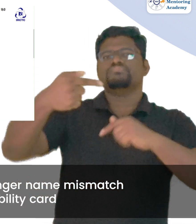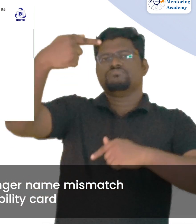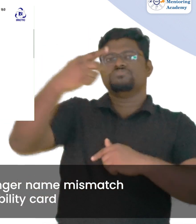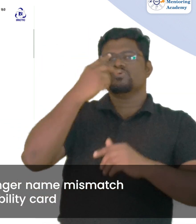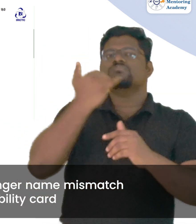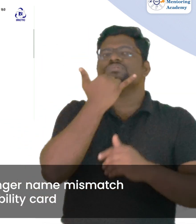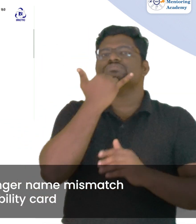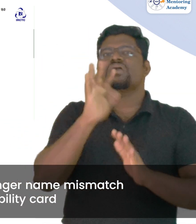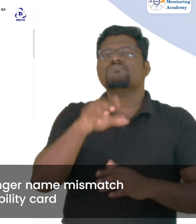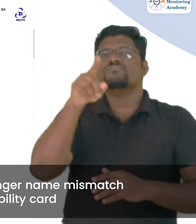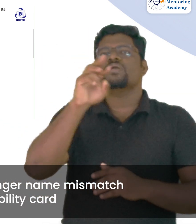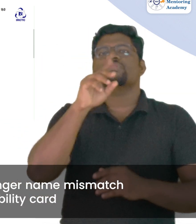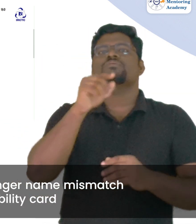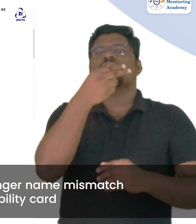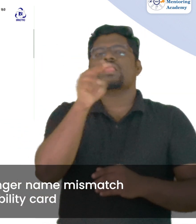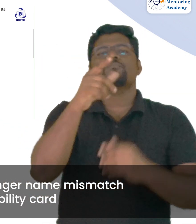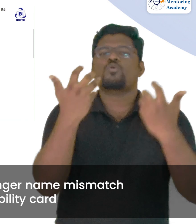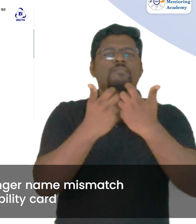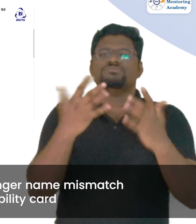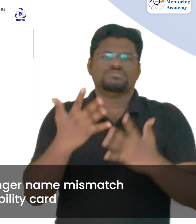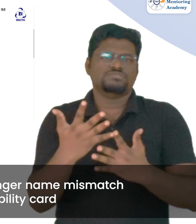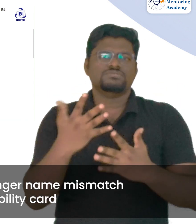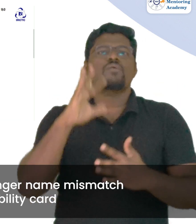Show message error passenger name mismatch for railway disability card.